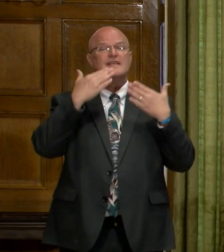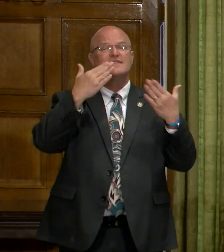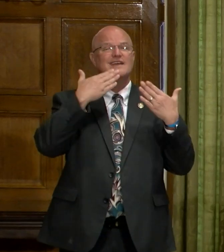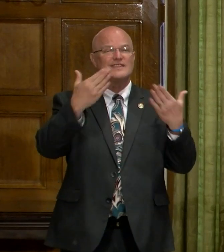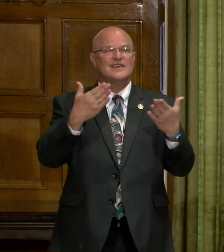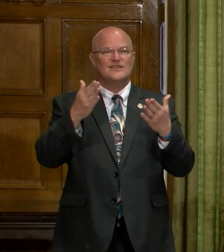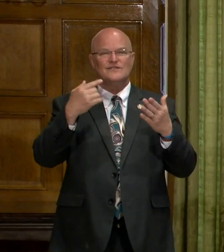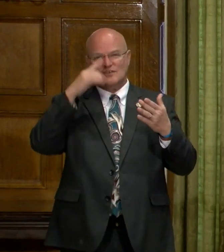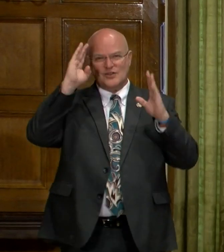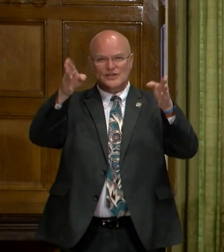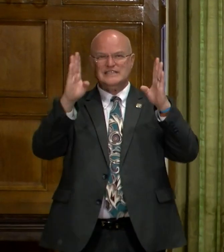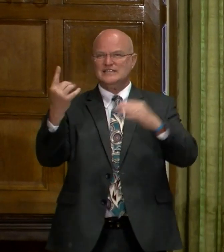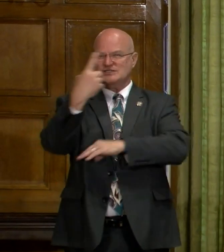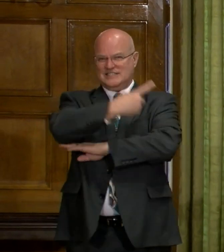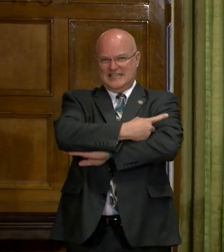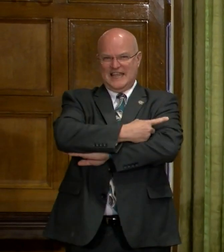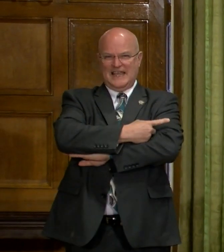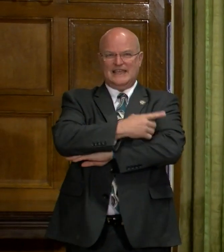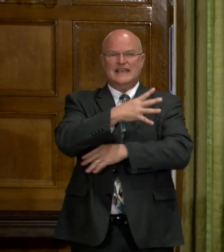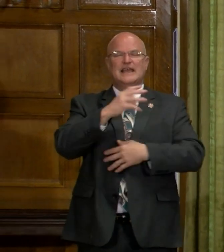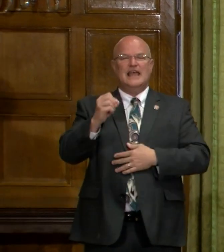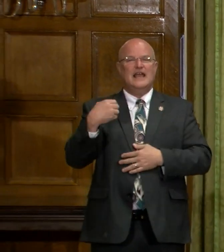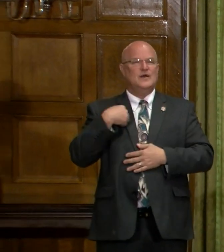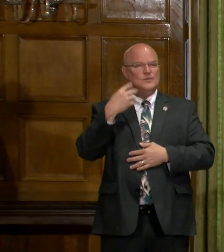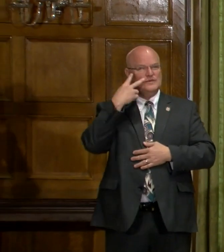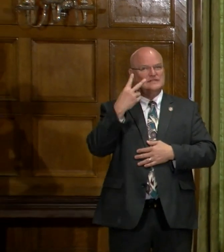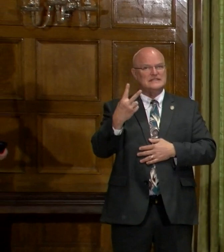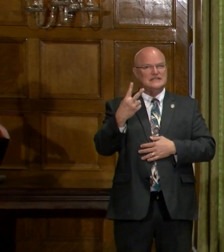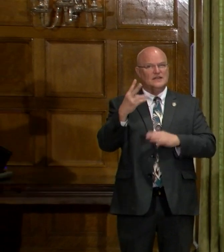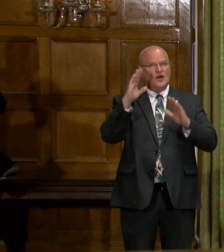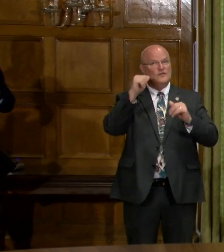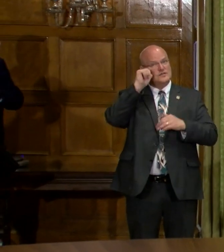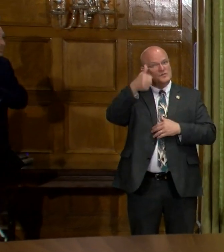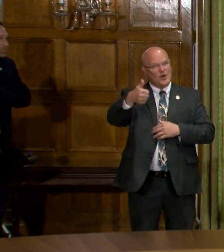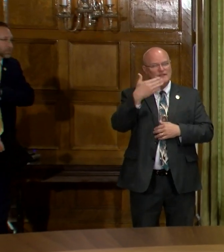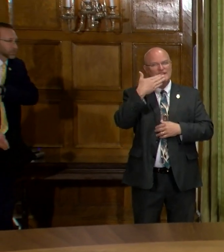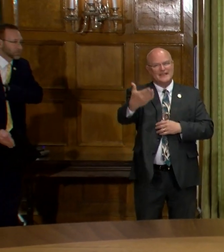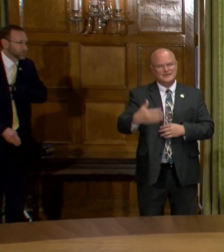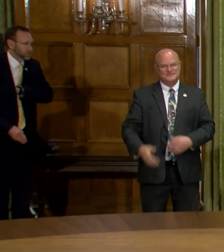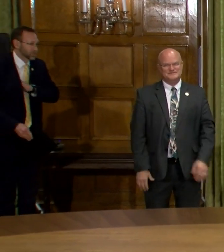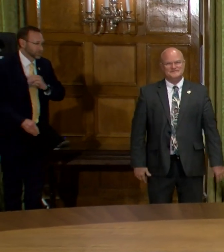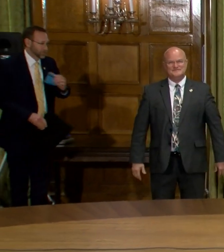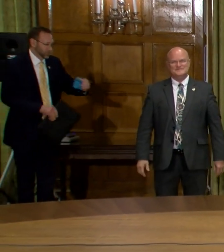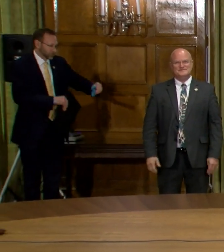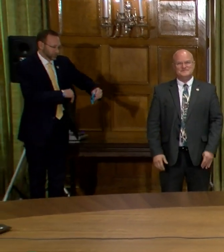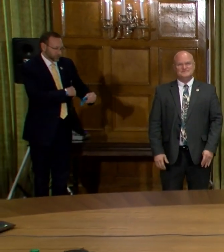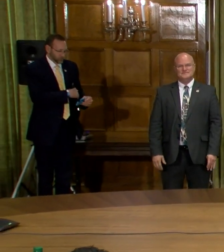thank you for your attention today, and we'll see hopefully you tomorrow. Thank you.